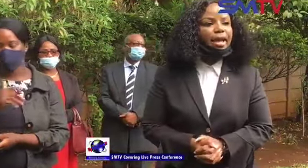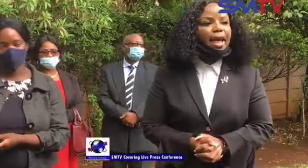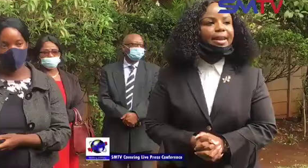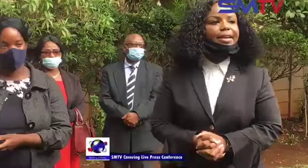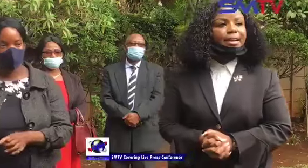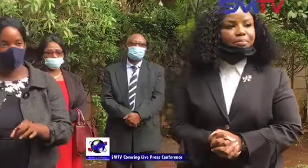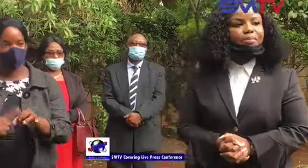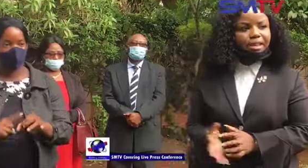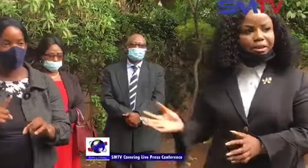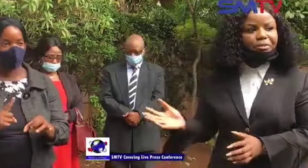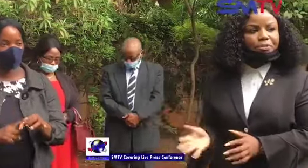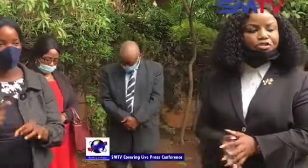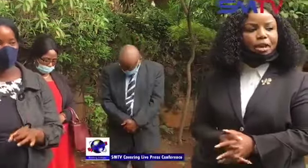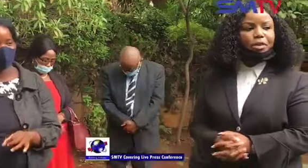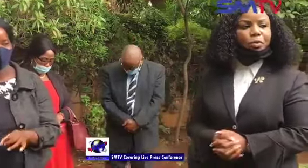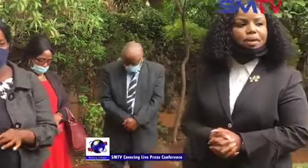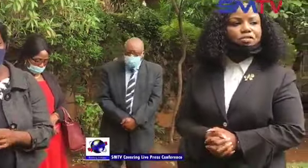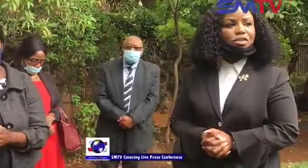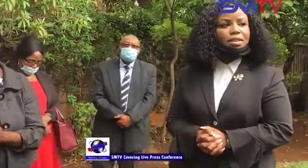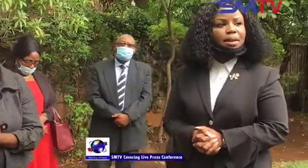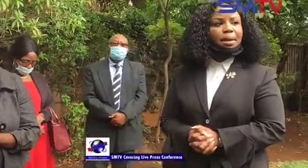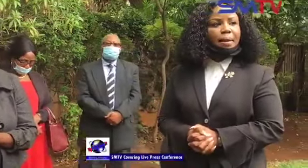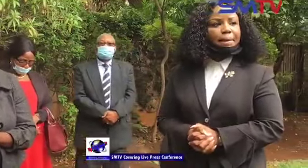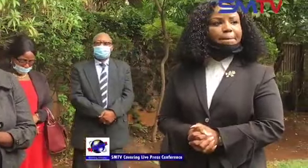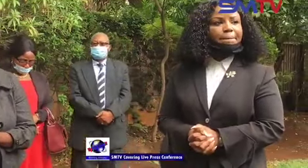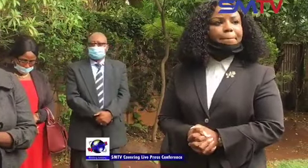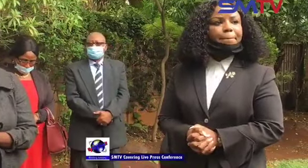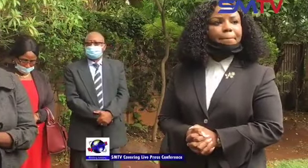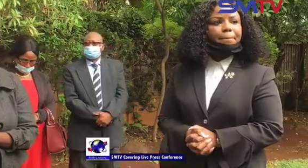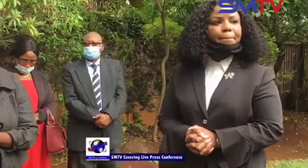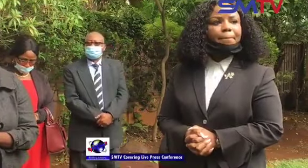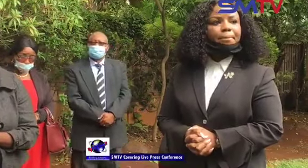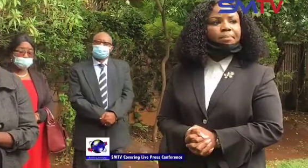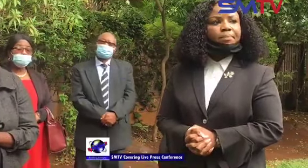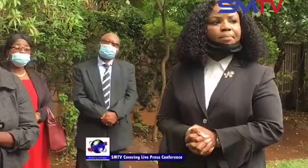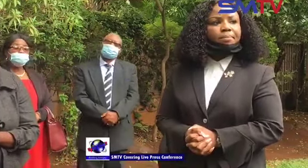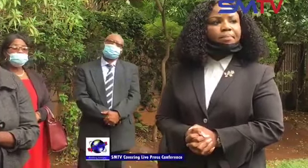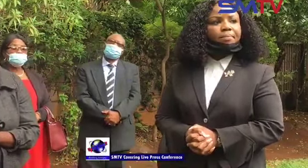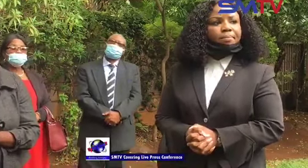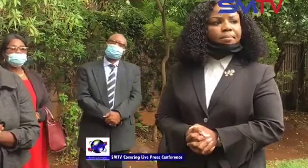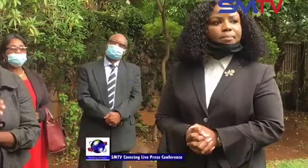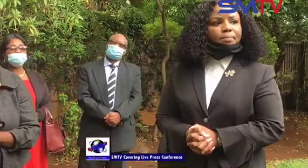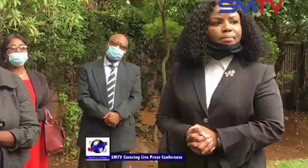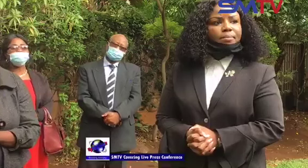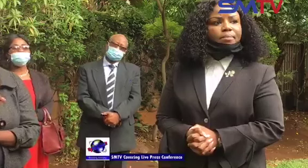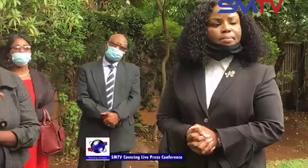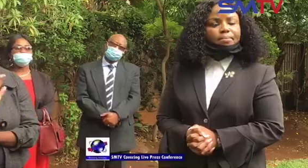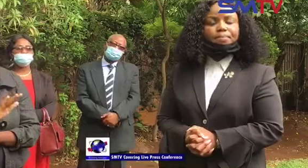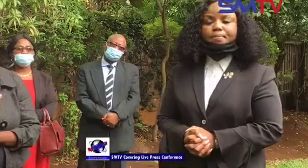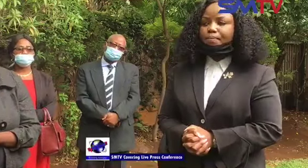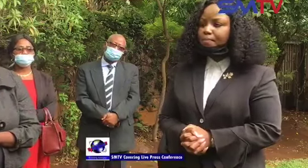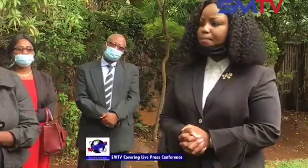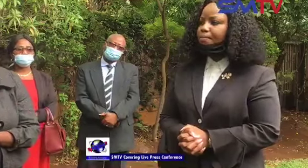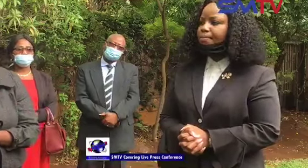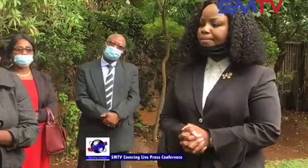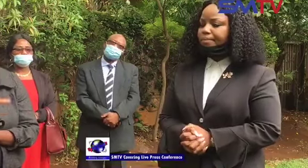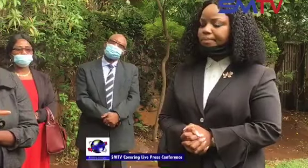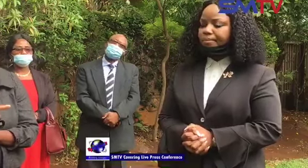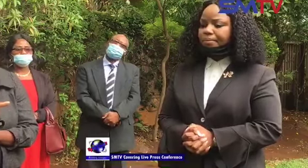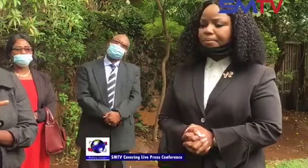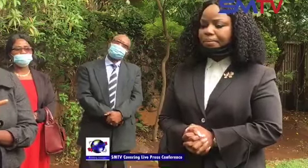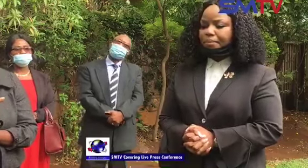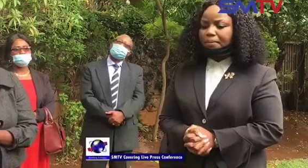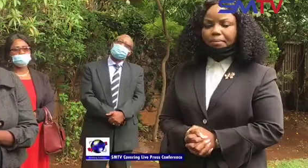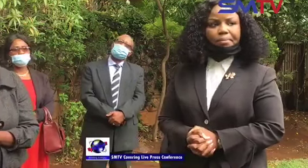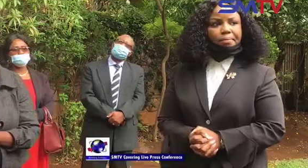General can hear and appreciate your question. Sure. As you present your audited account,